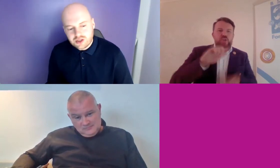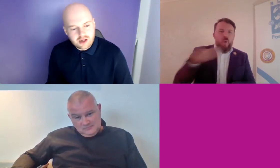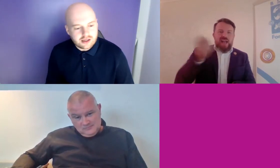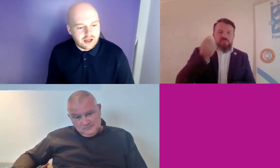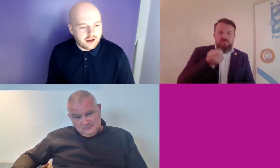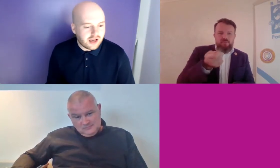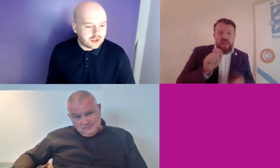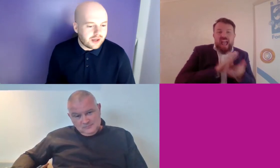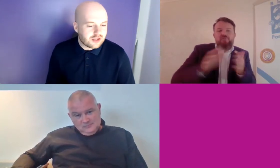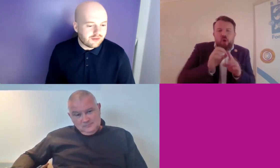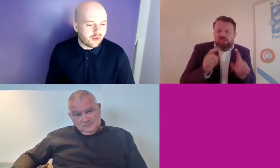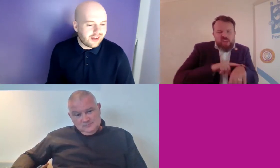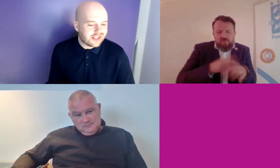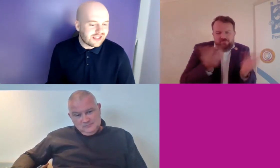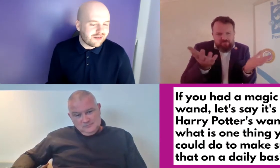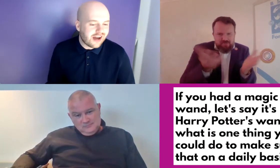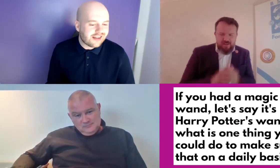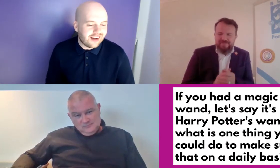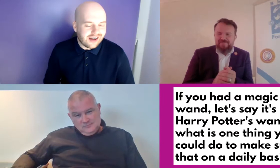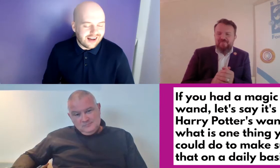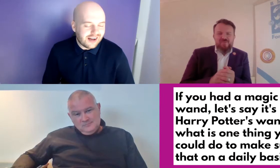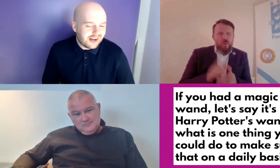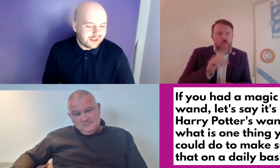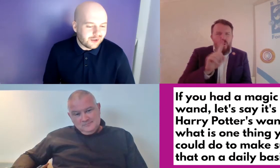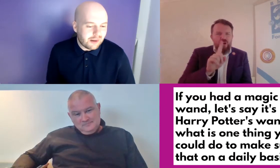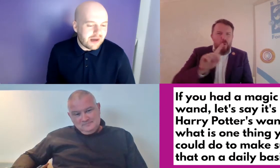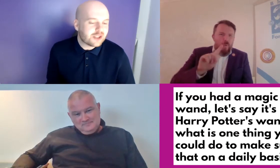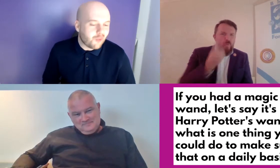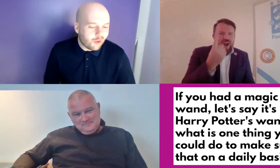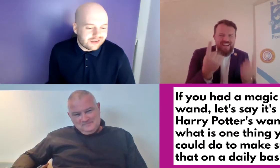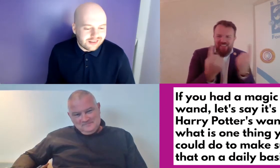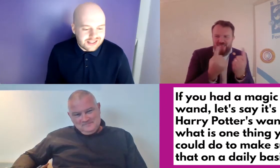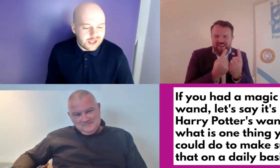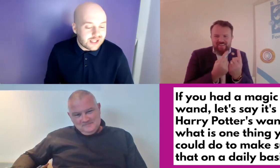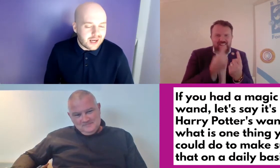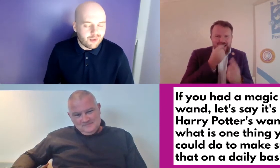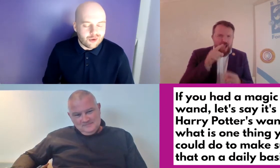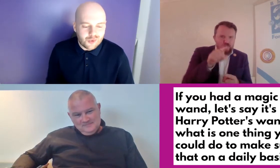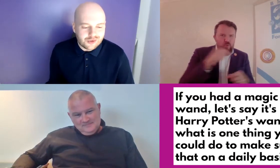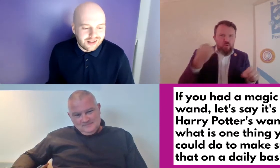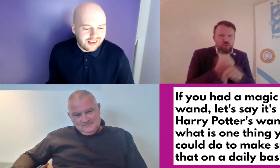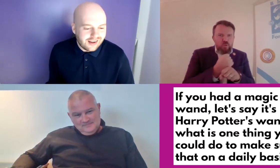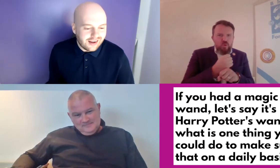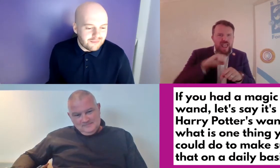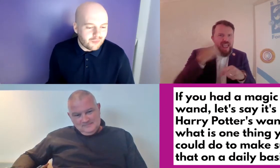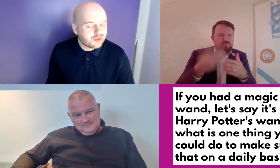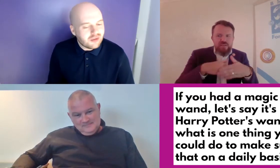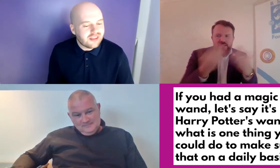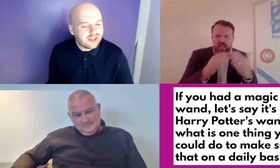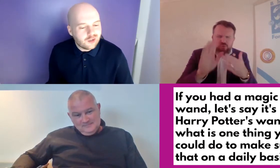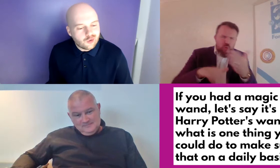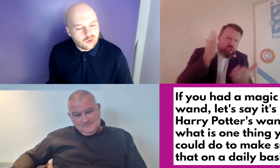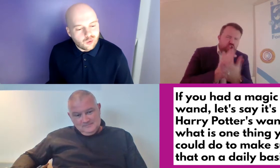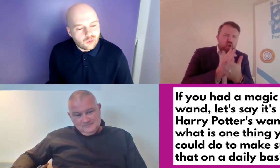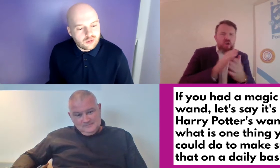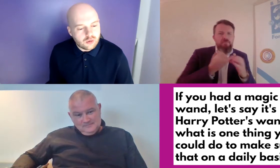Just kind of next question I've got there is if you had a magic wand, let's say it's Harry Potter's wand, what's one thing that